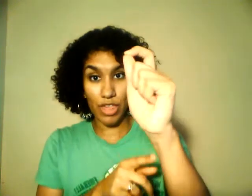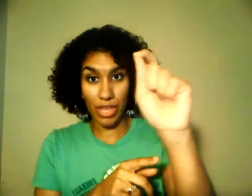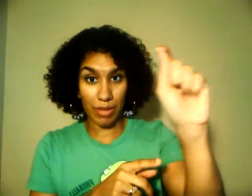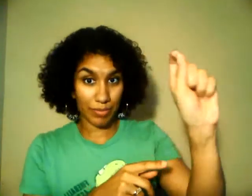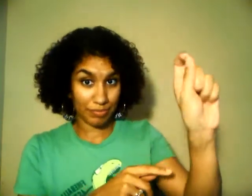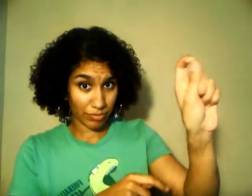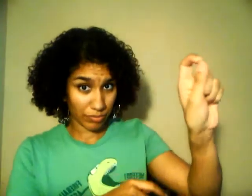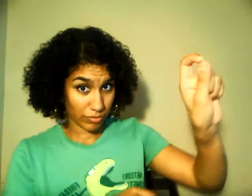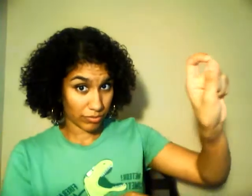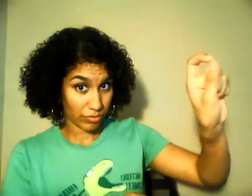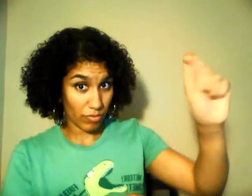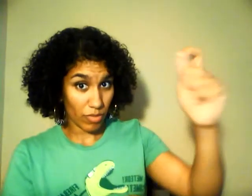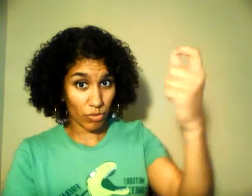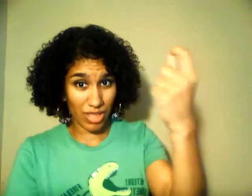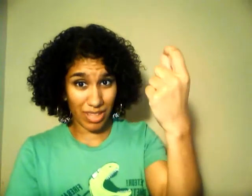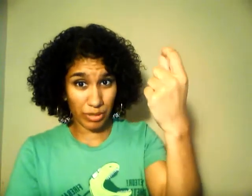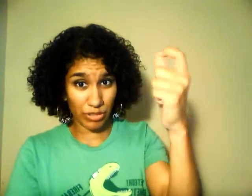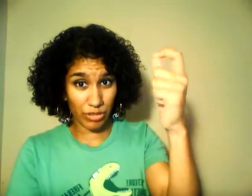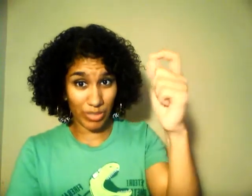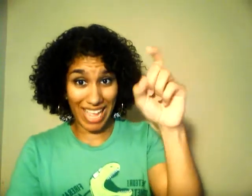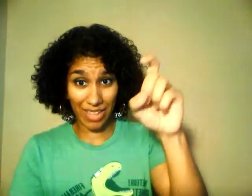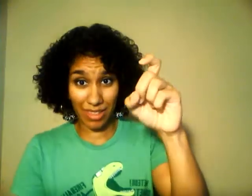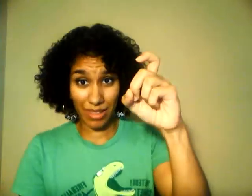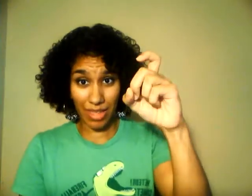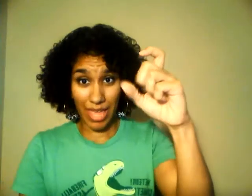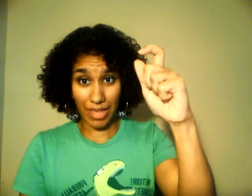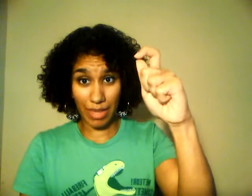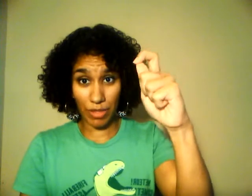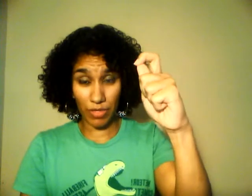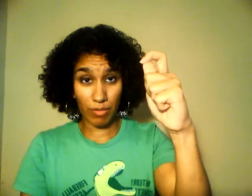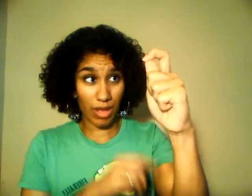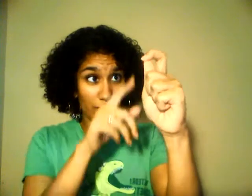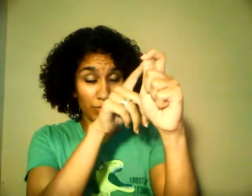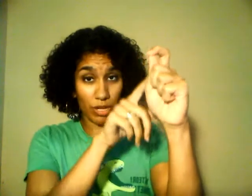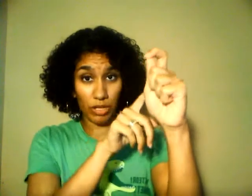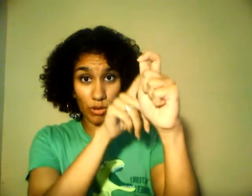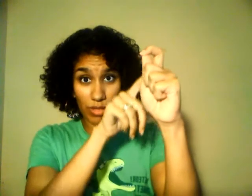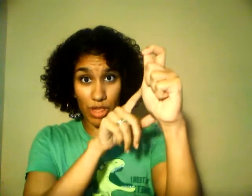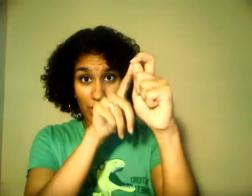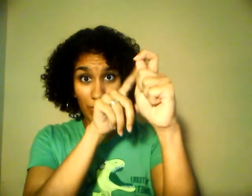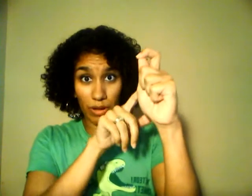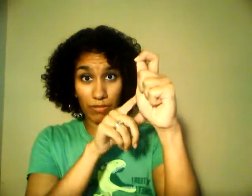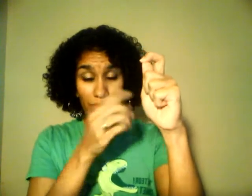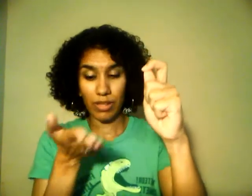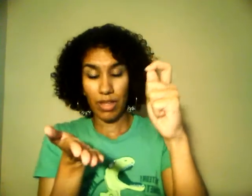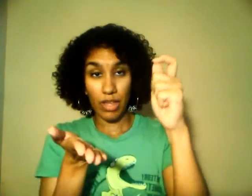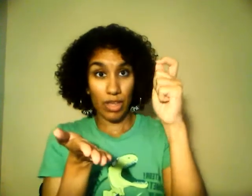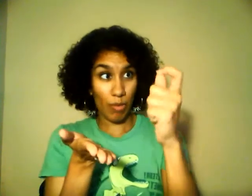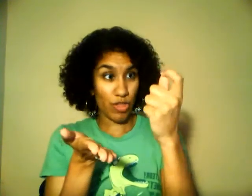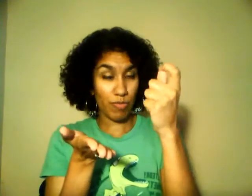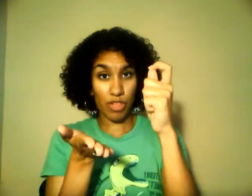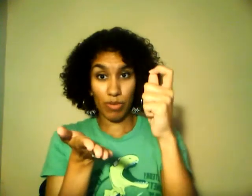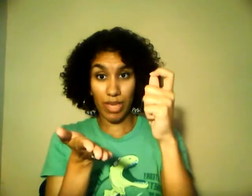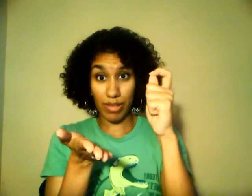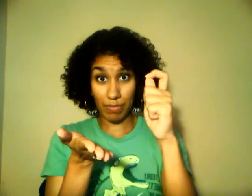shape. Which is similar to an X. Except the thumb comes up to close the shape off. And what you're picturing here is a